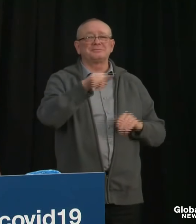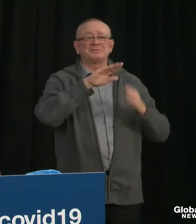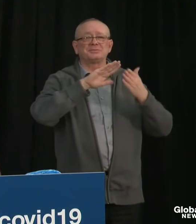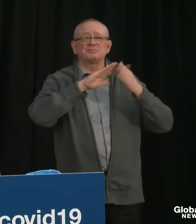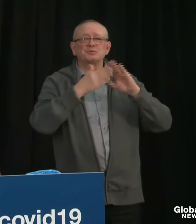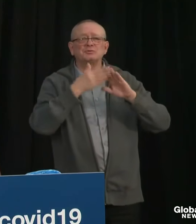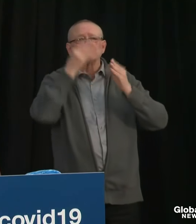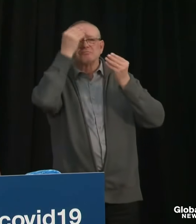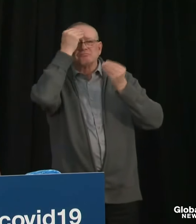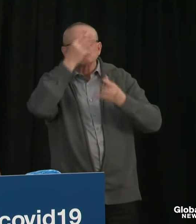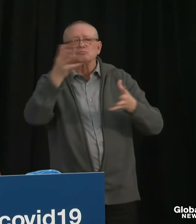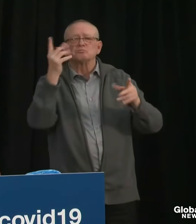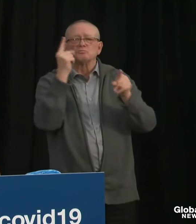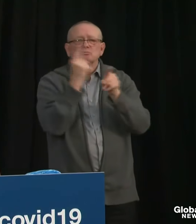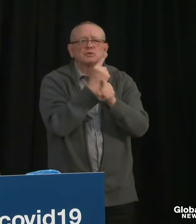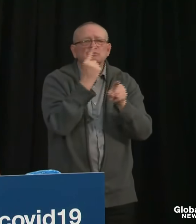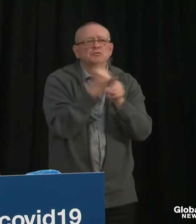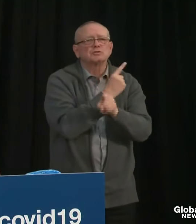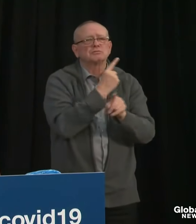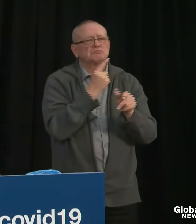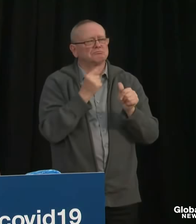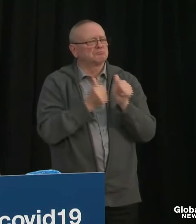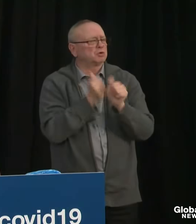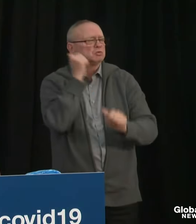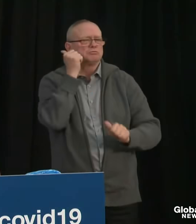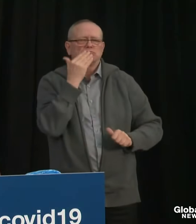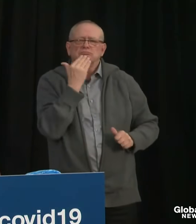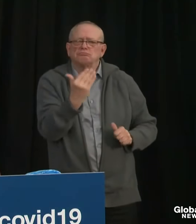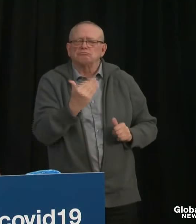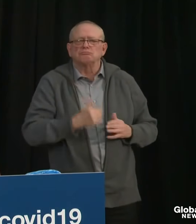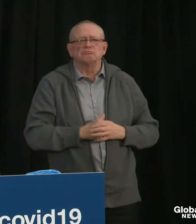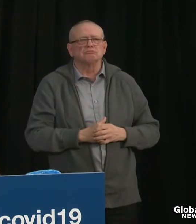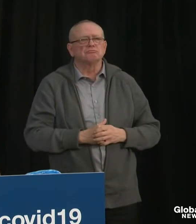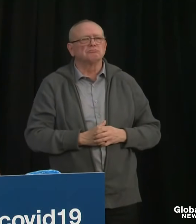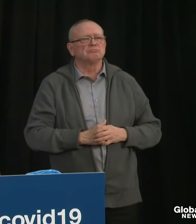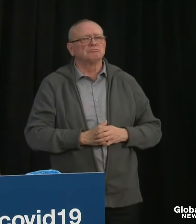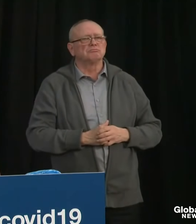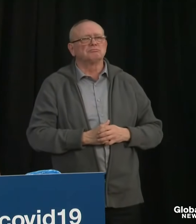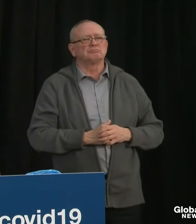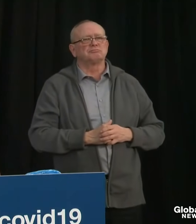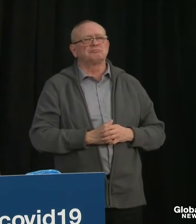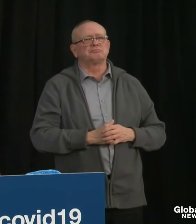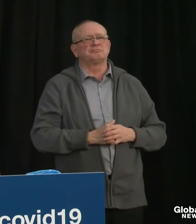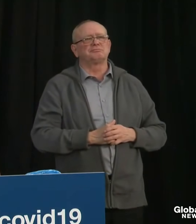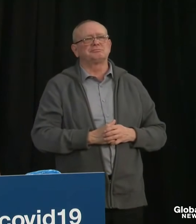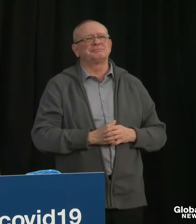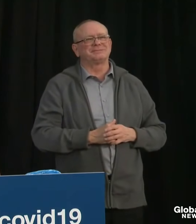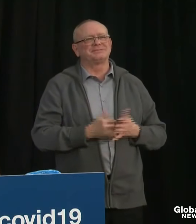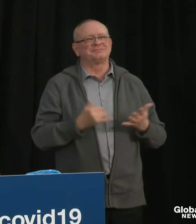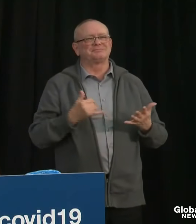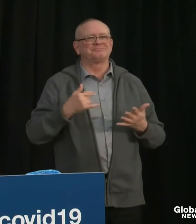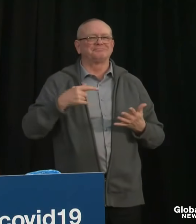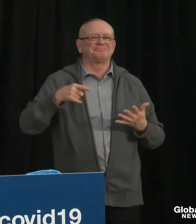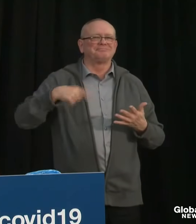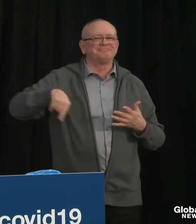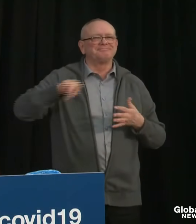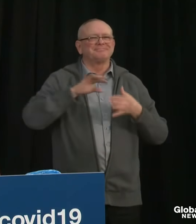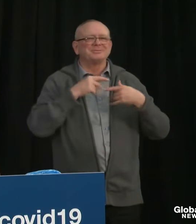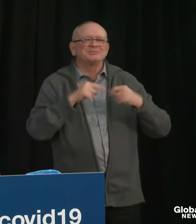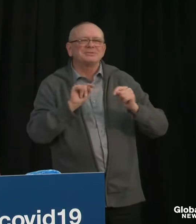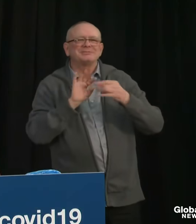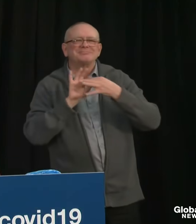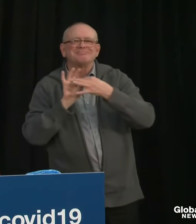information. I think that we have opportunities to continue to engage and build that relationship and try